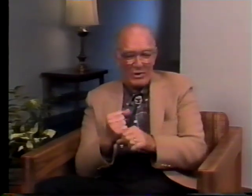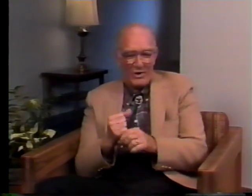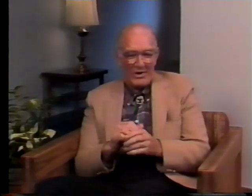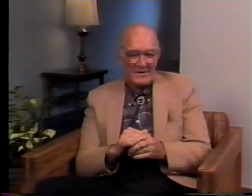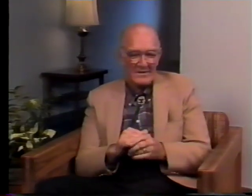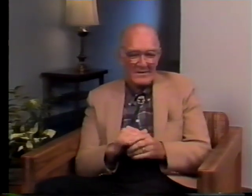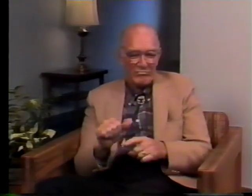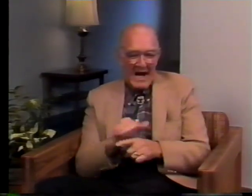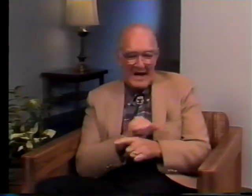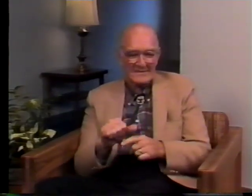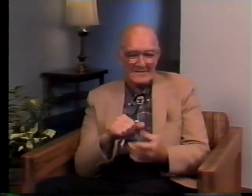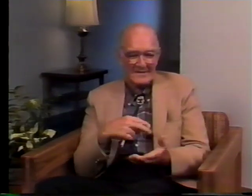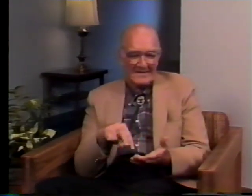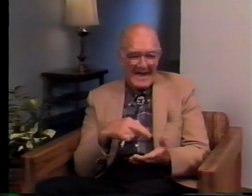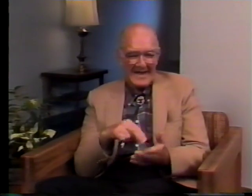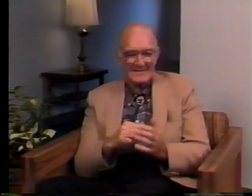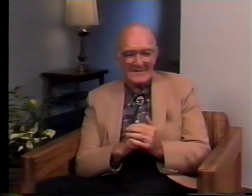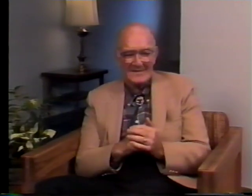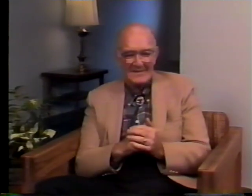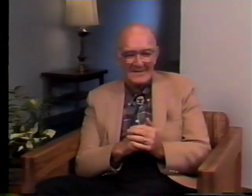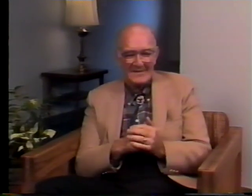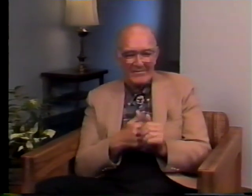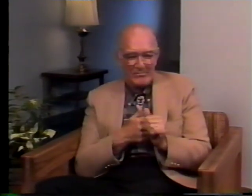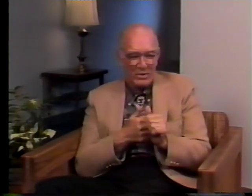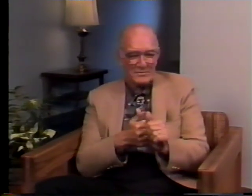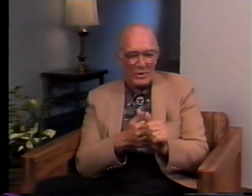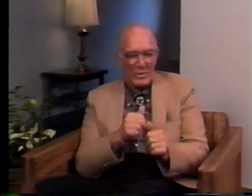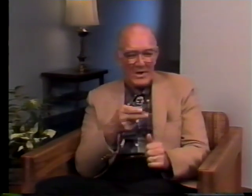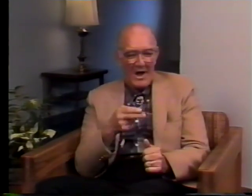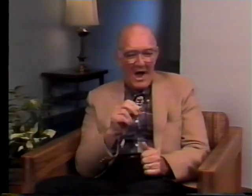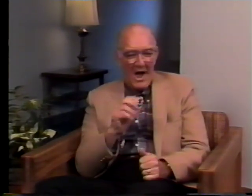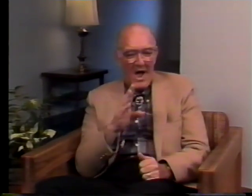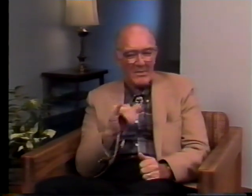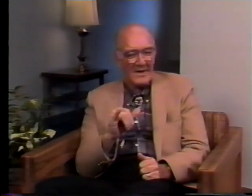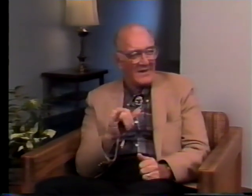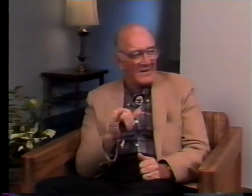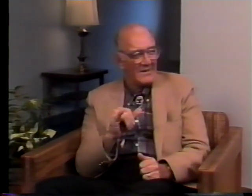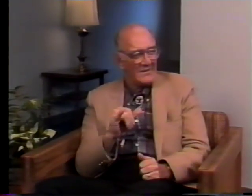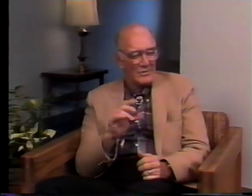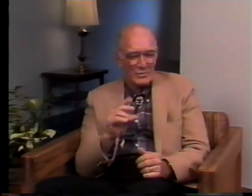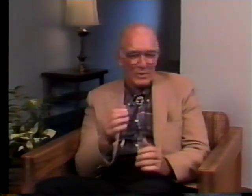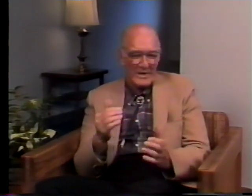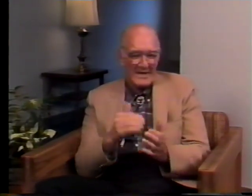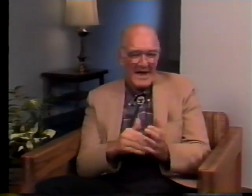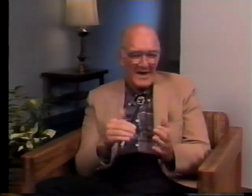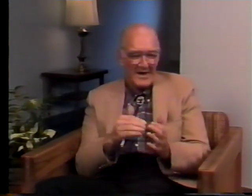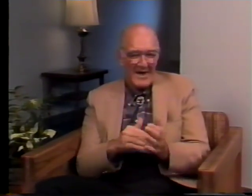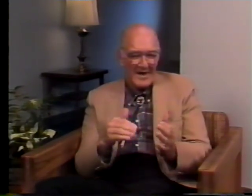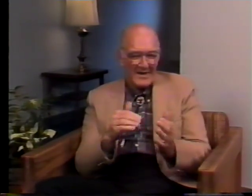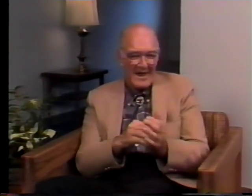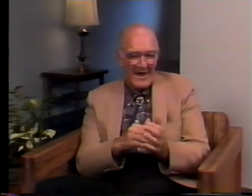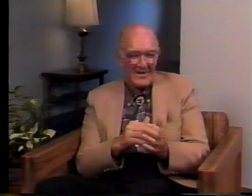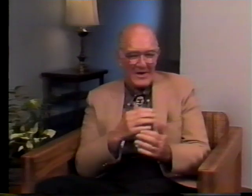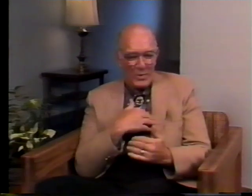baseball, practicing dancing, pursuing a hobby. You do it again and again and again, and you